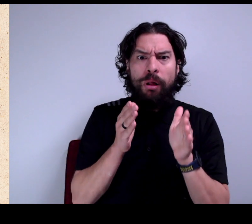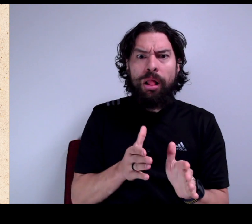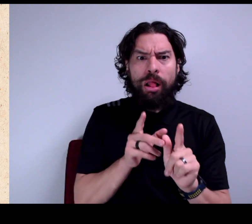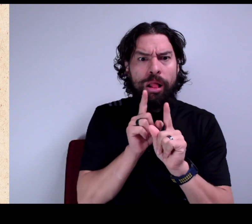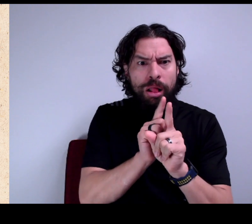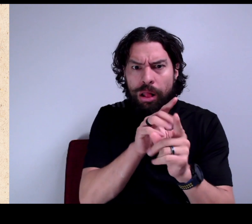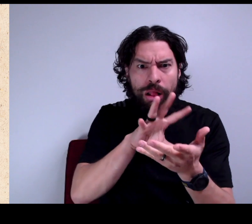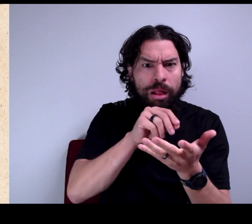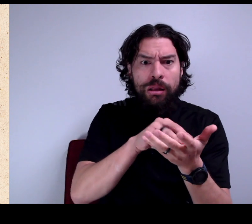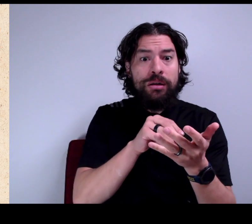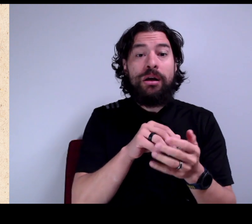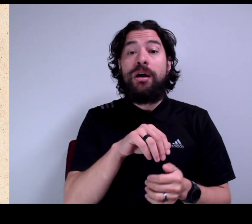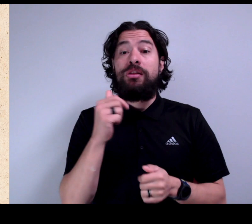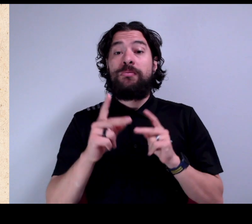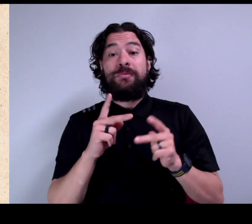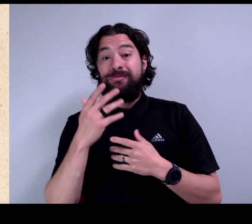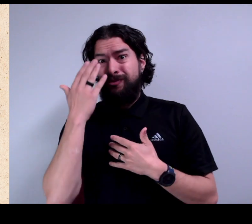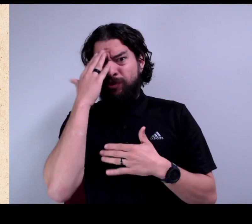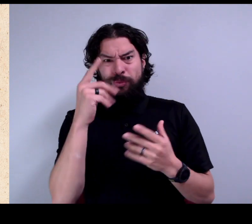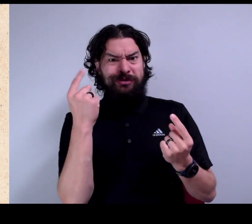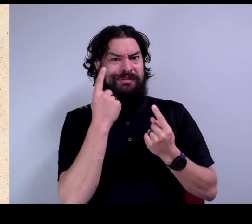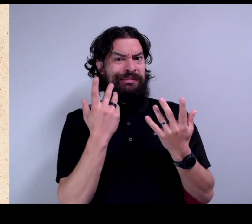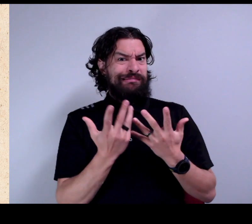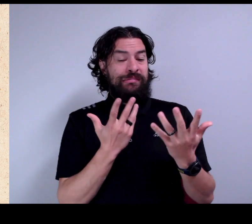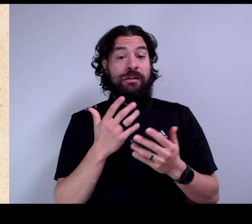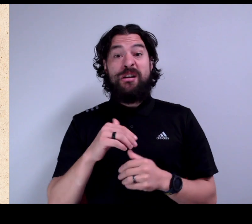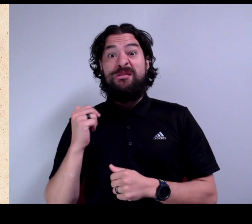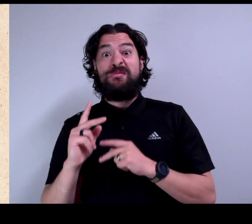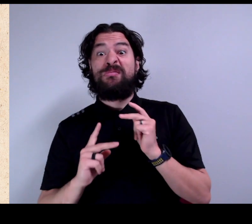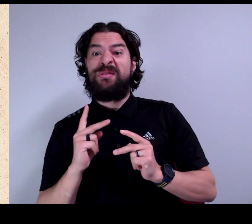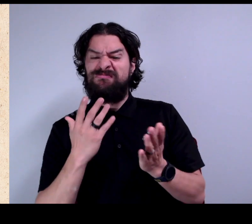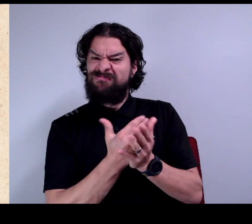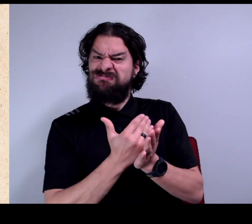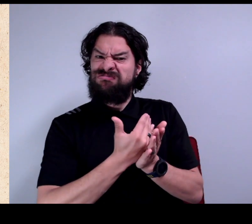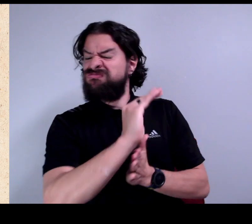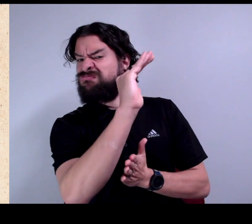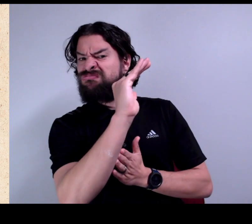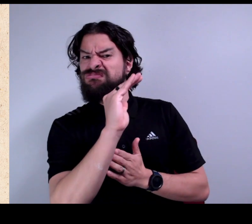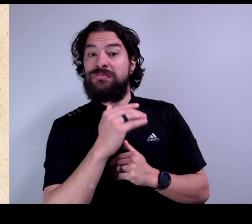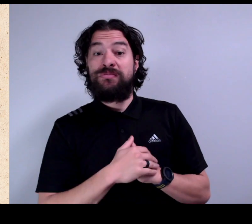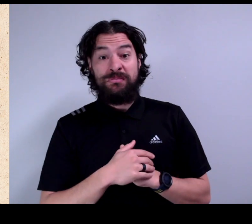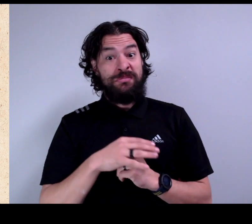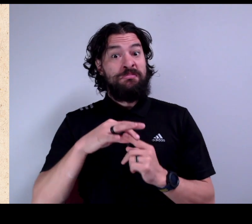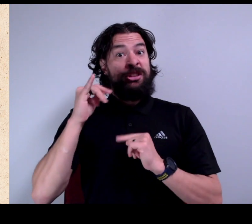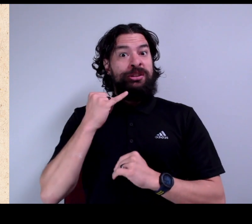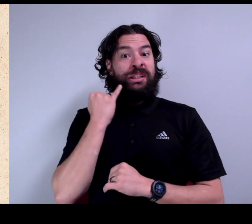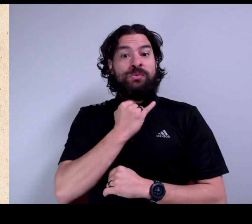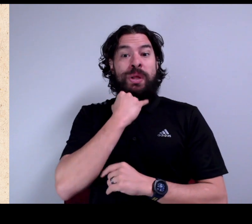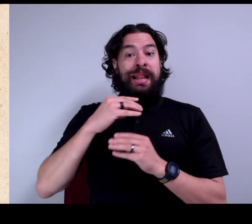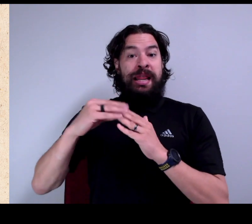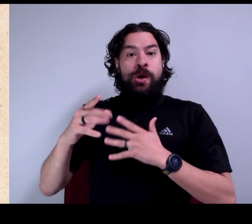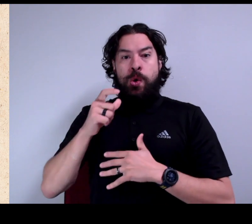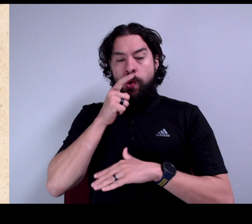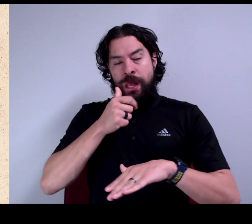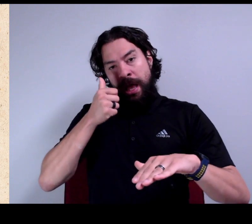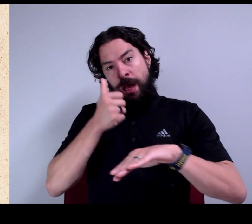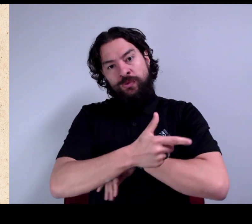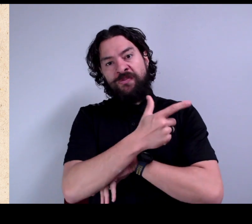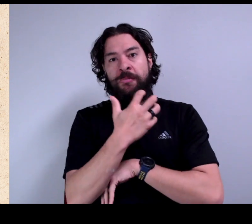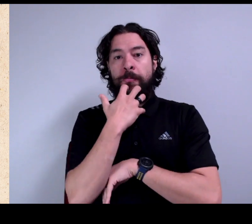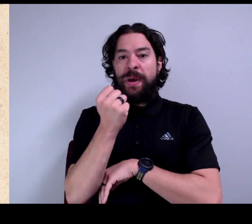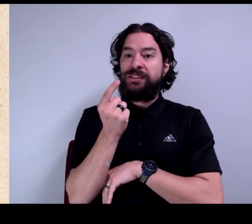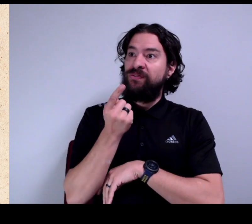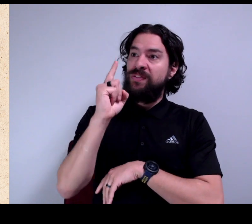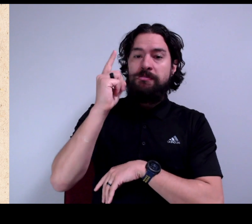become his disciples. Other people don't know what to think, and still others reject him completely, especially Israel's leaders who accuse him